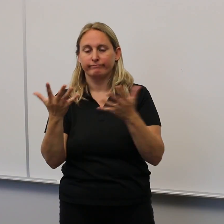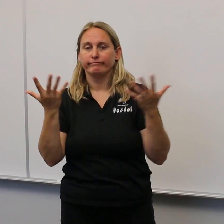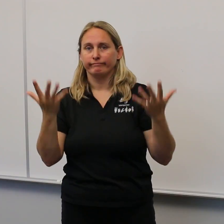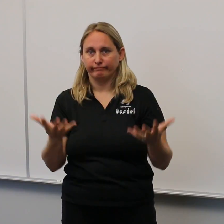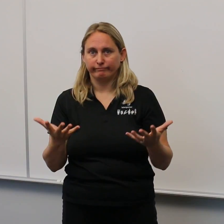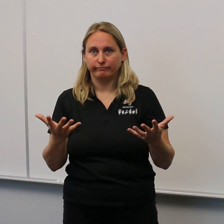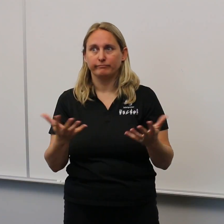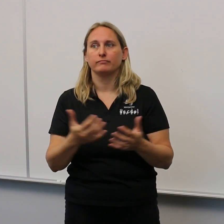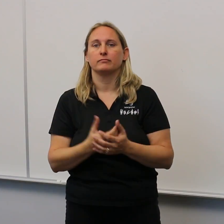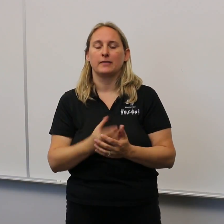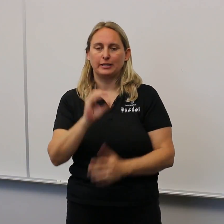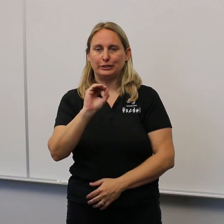would be 0.